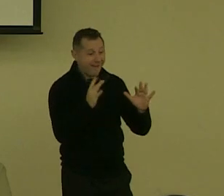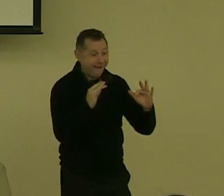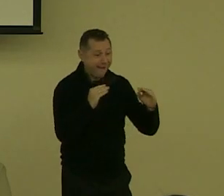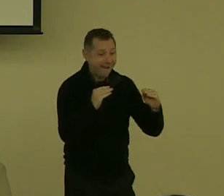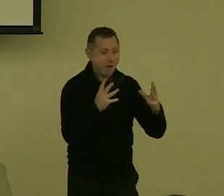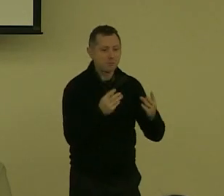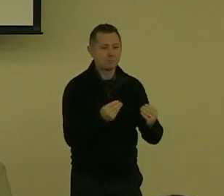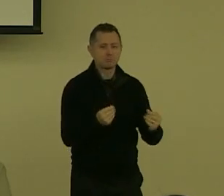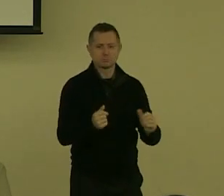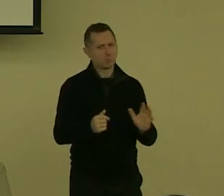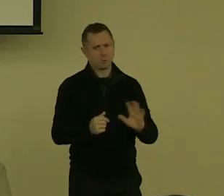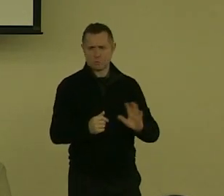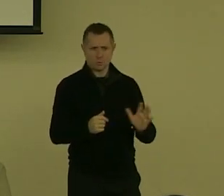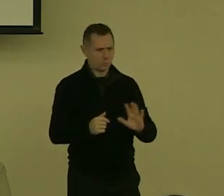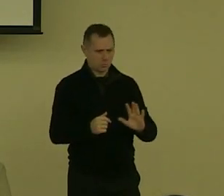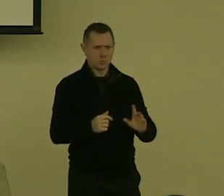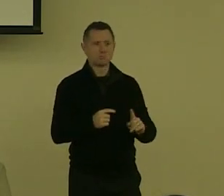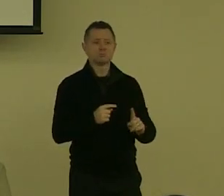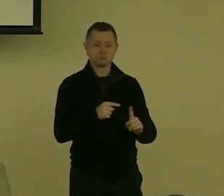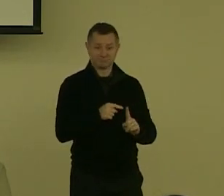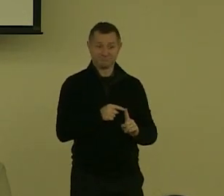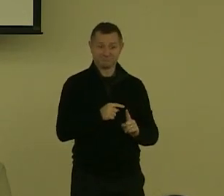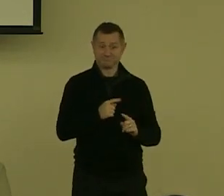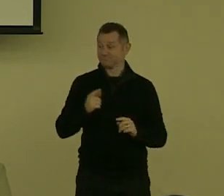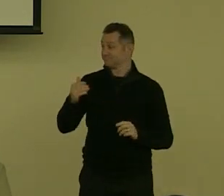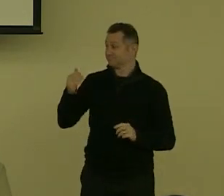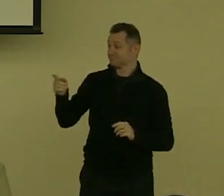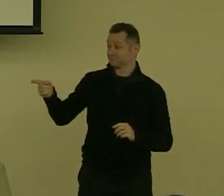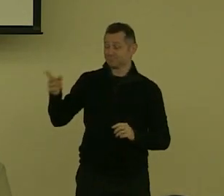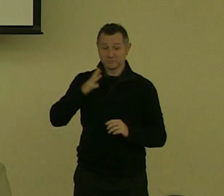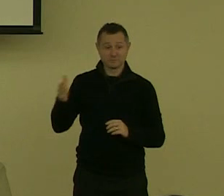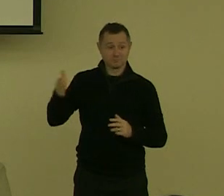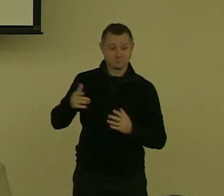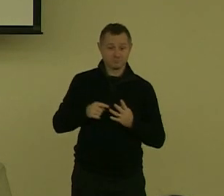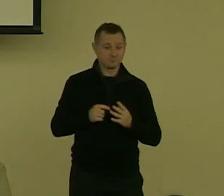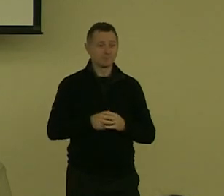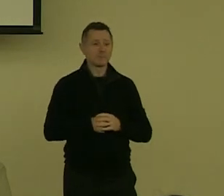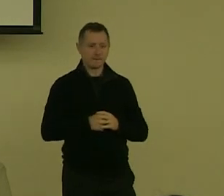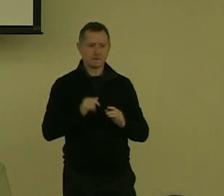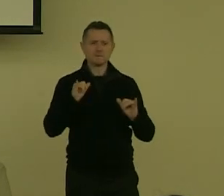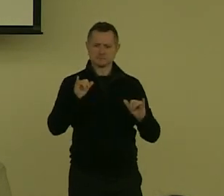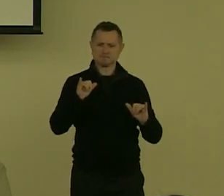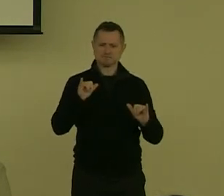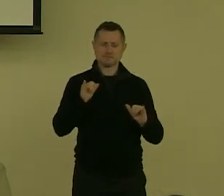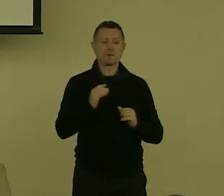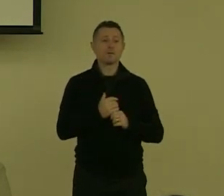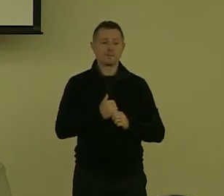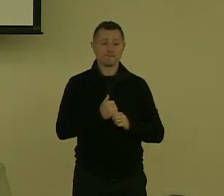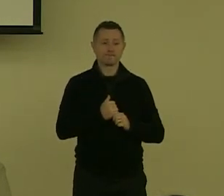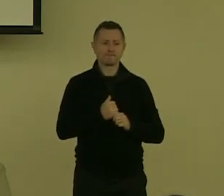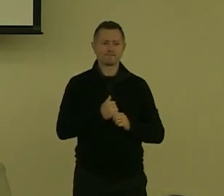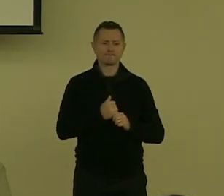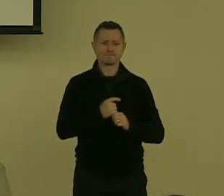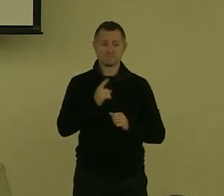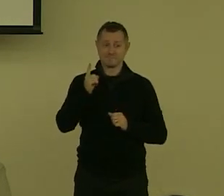it. But I got to thinking about this as I was hearing the discussions. People don't talk about the art. They don't know how to talk about